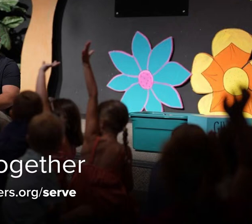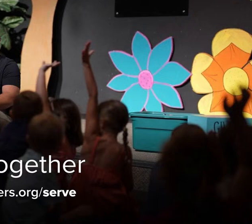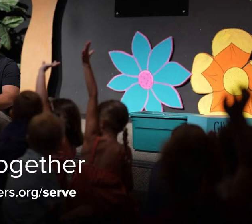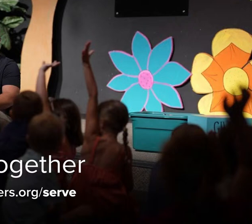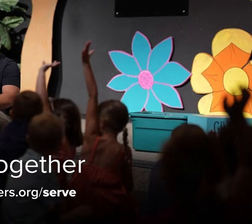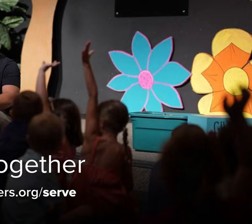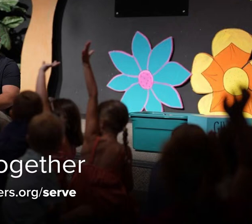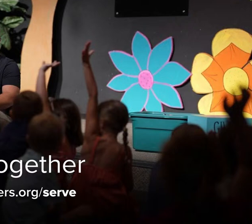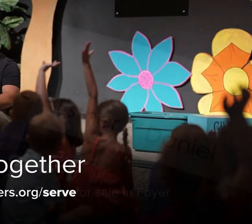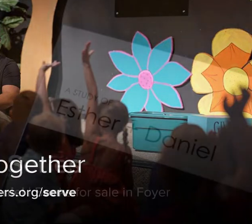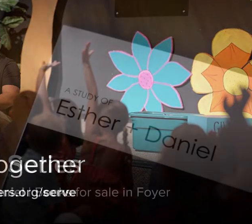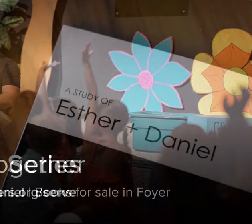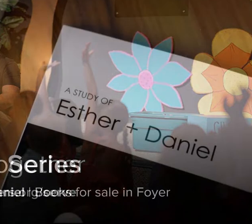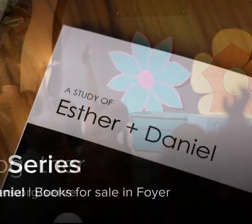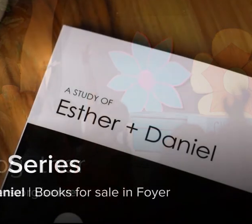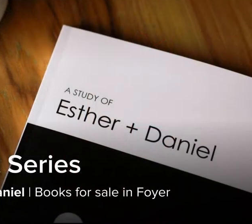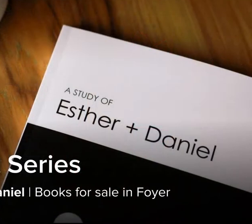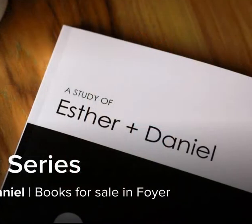I am.